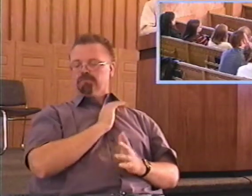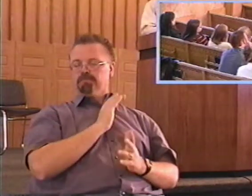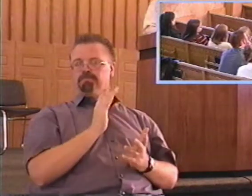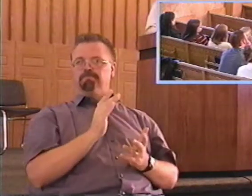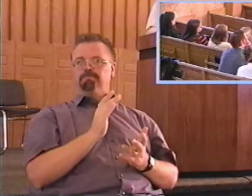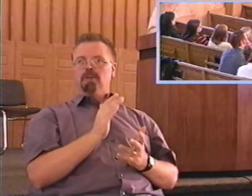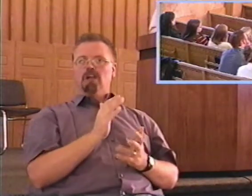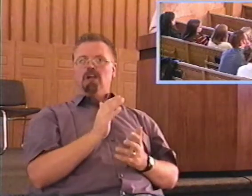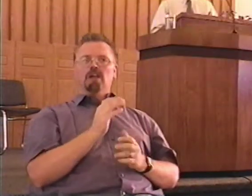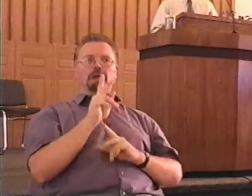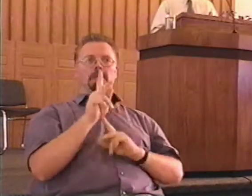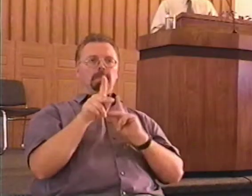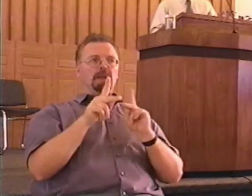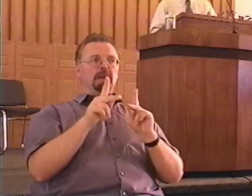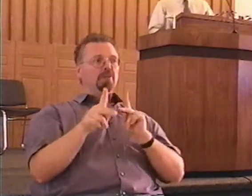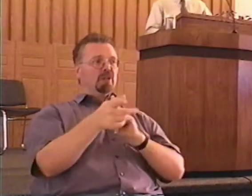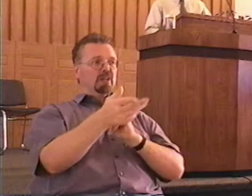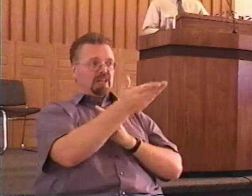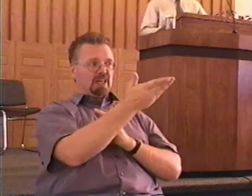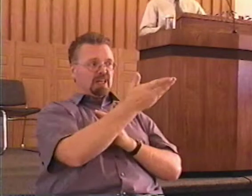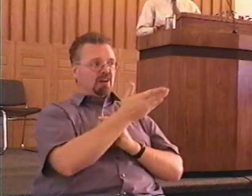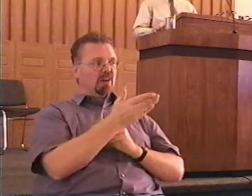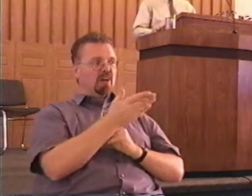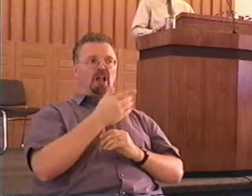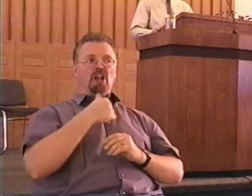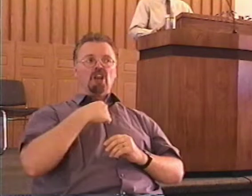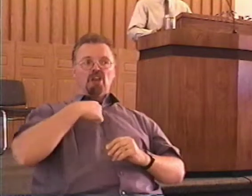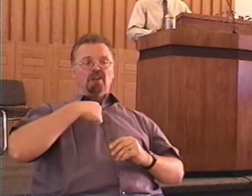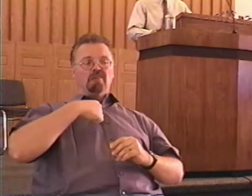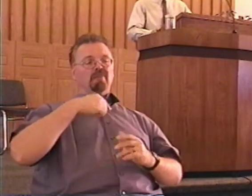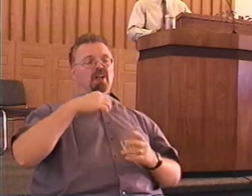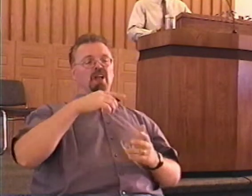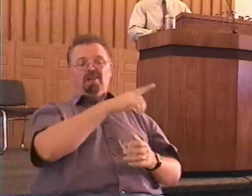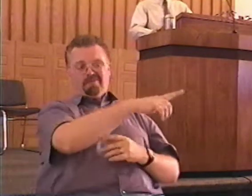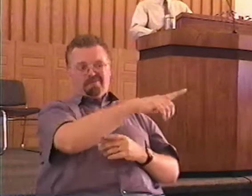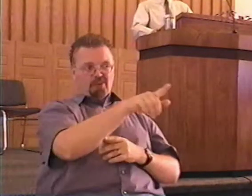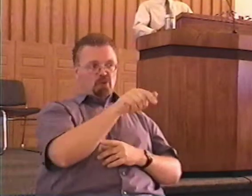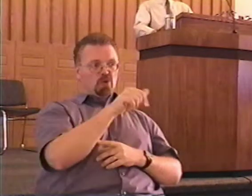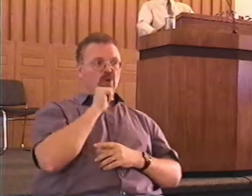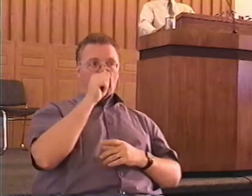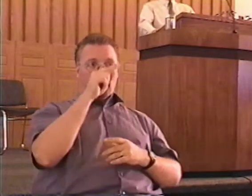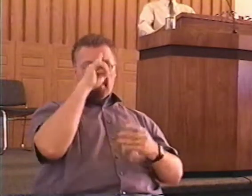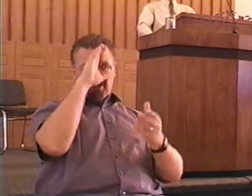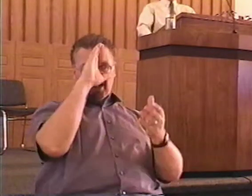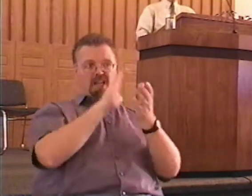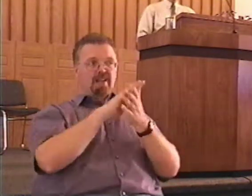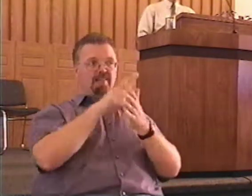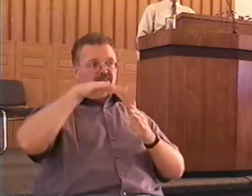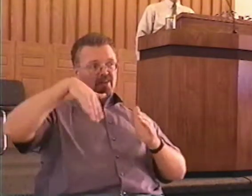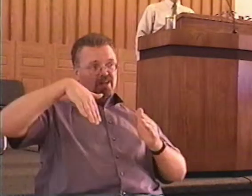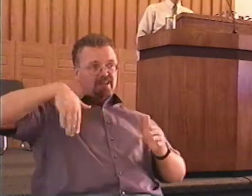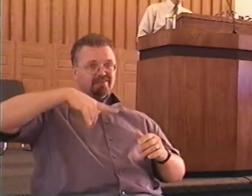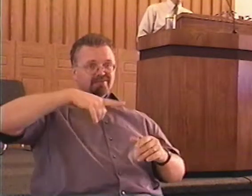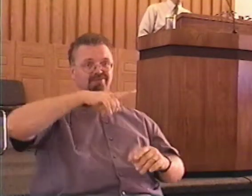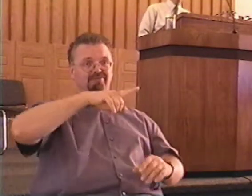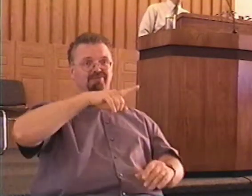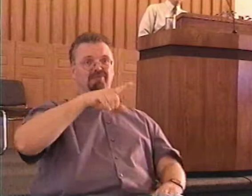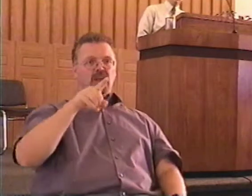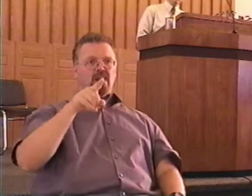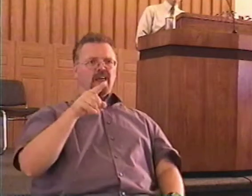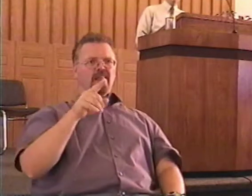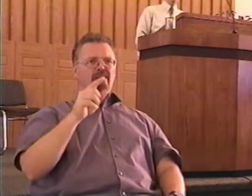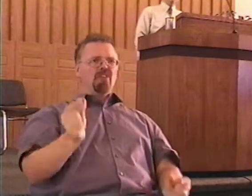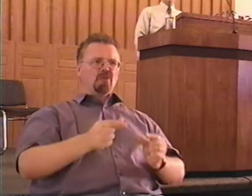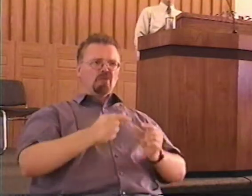Unbelievers who are here, I believe that this is one of the greatest, if not the